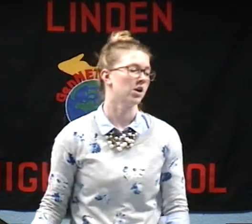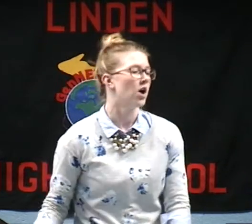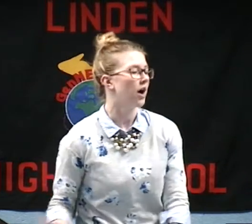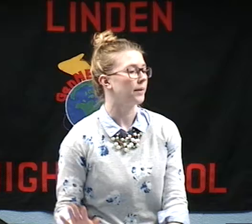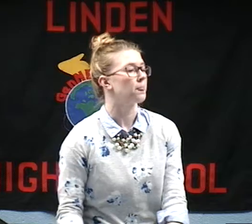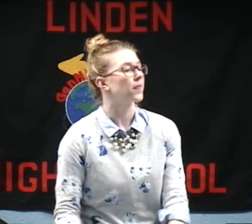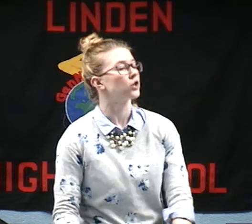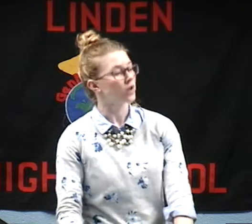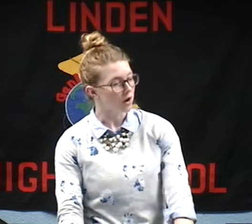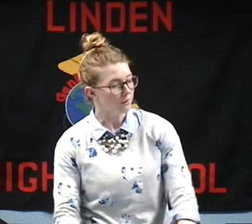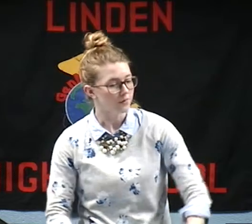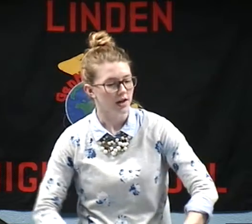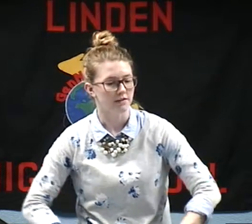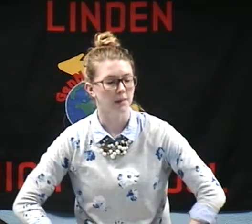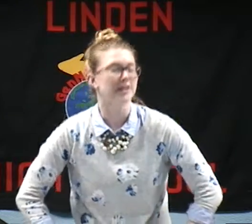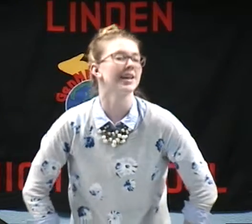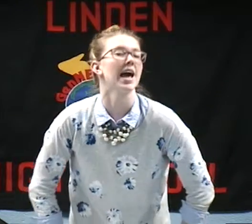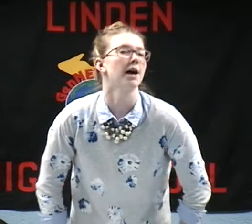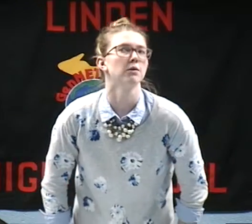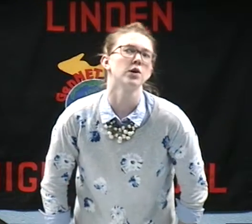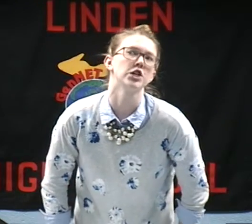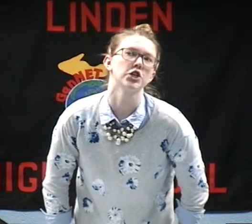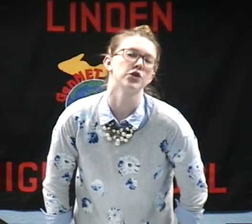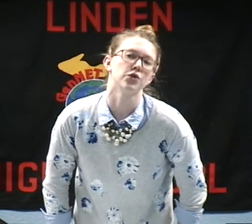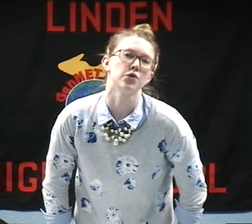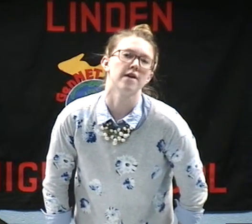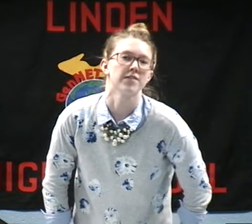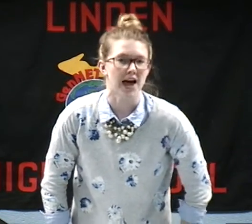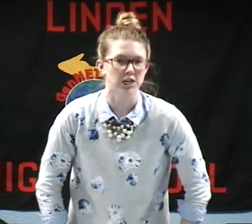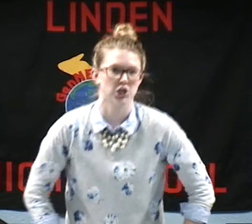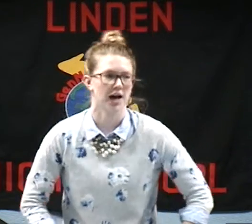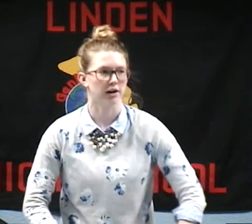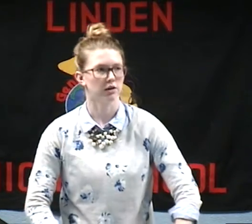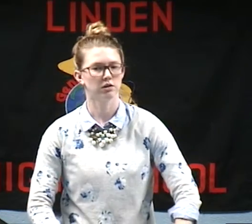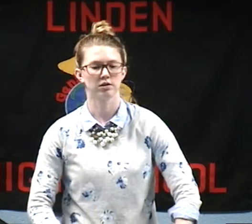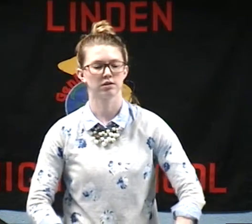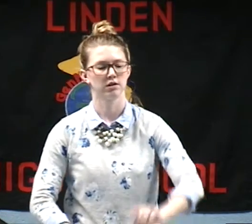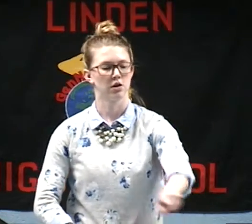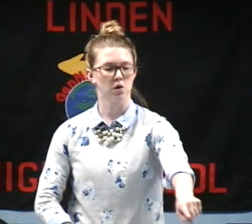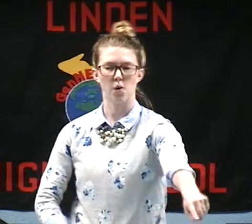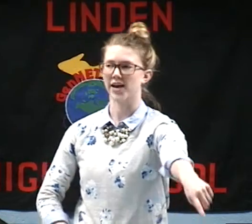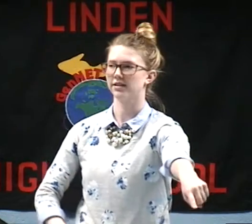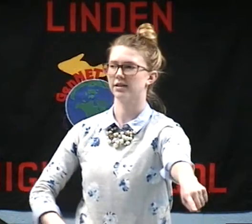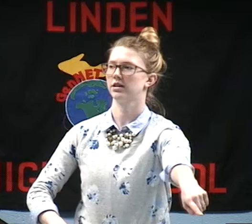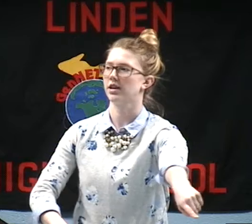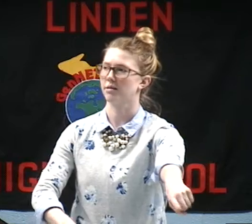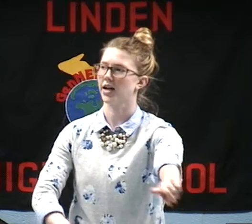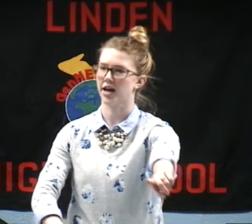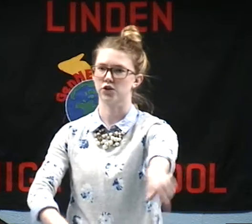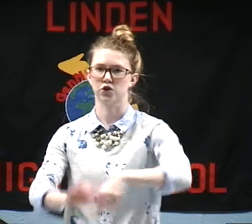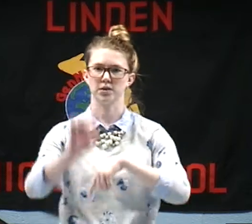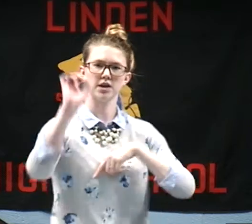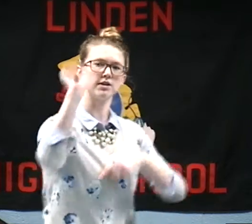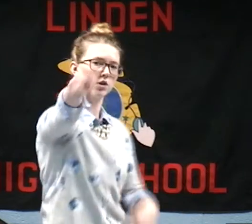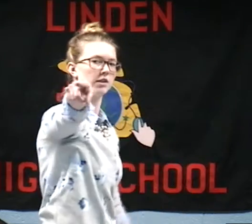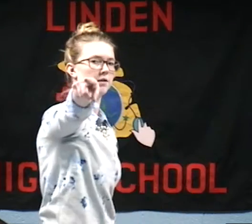All right. So if I'm going to say I'm going to fly to Chicago, West in my classroom is in front of